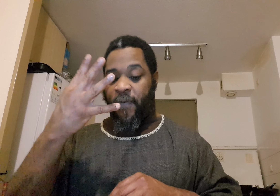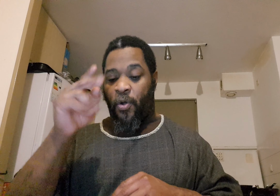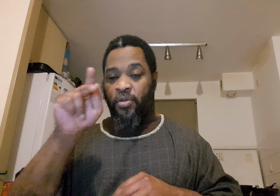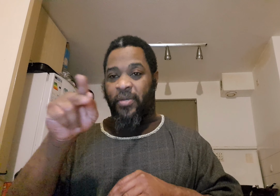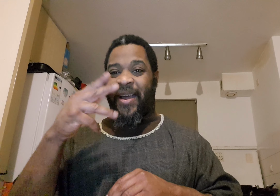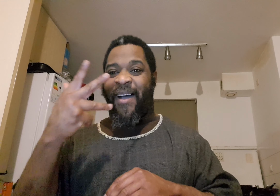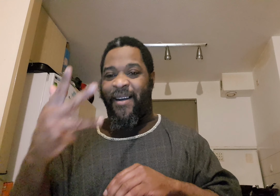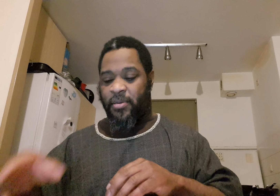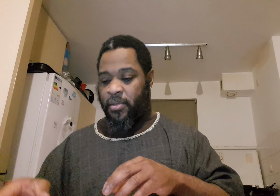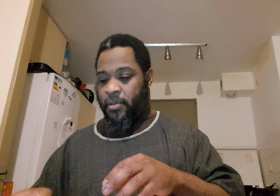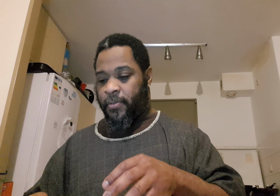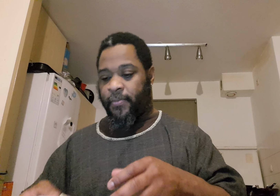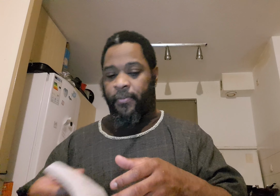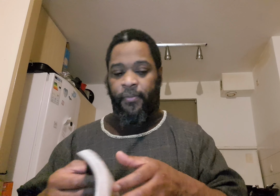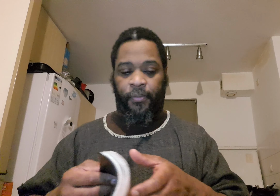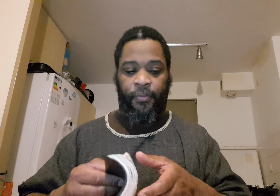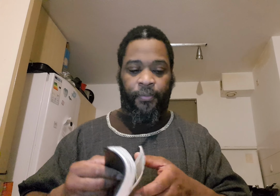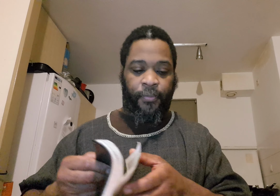4 to out.